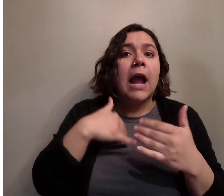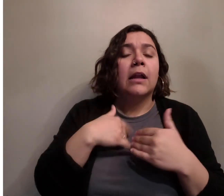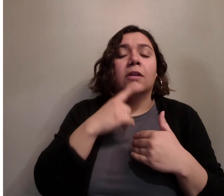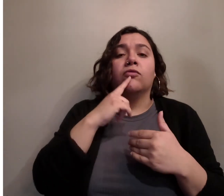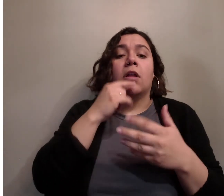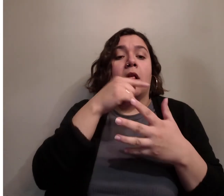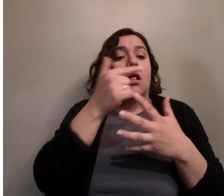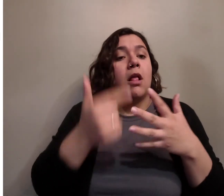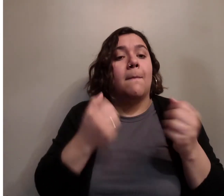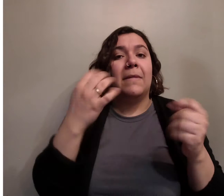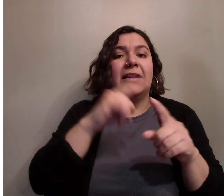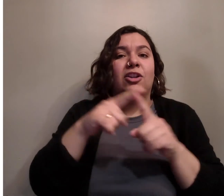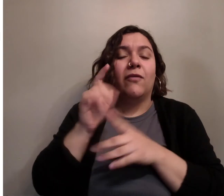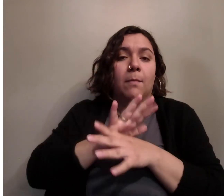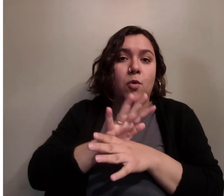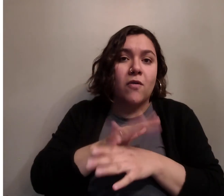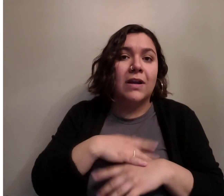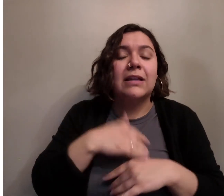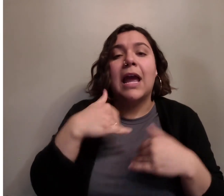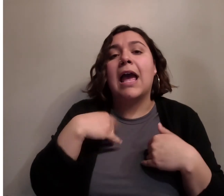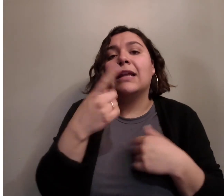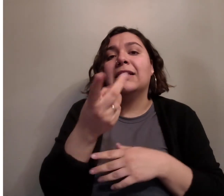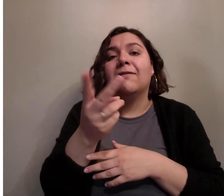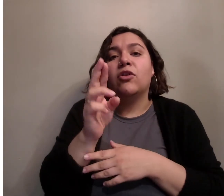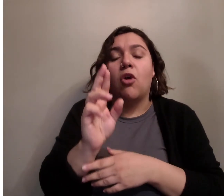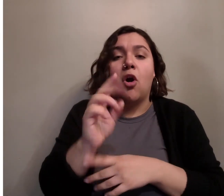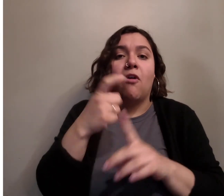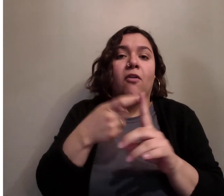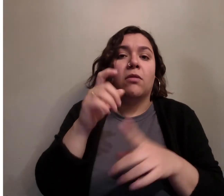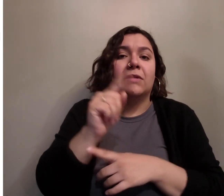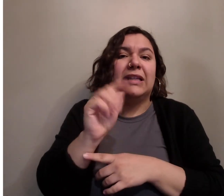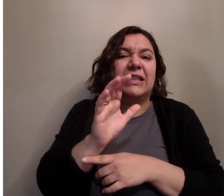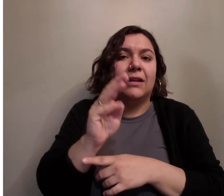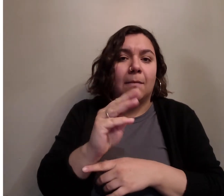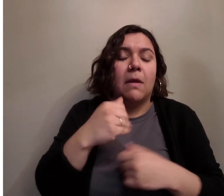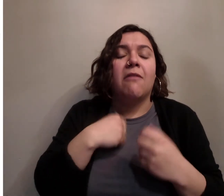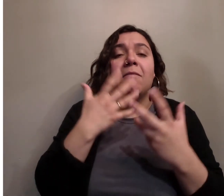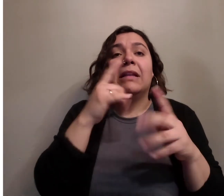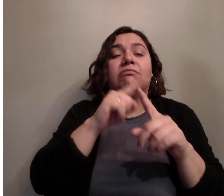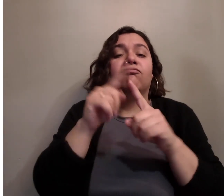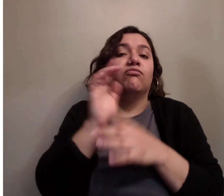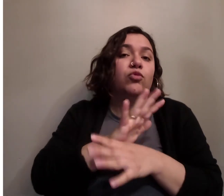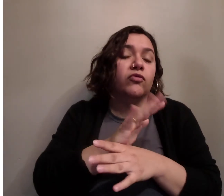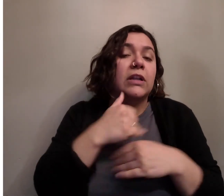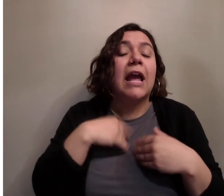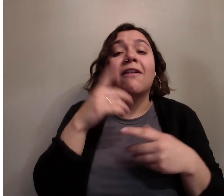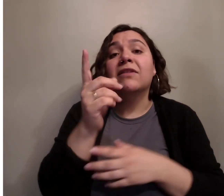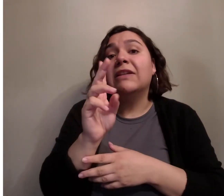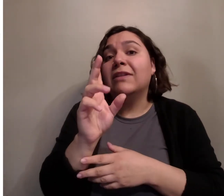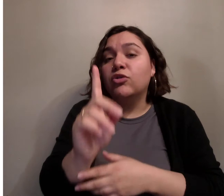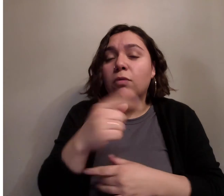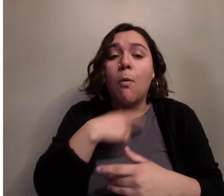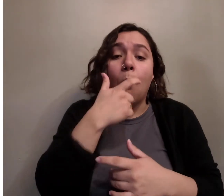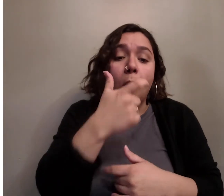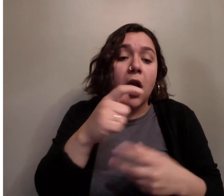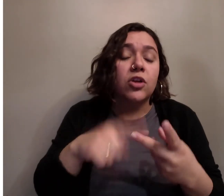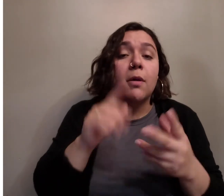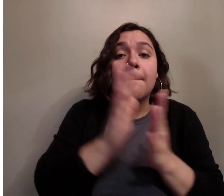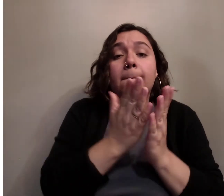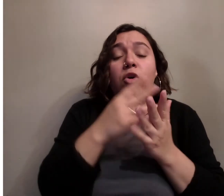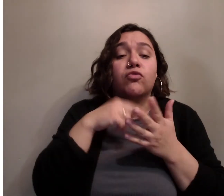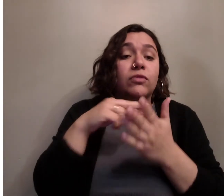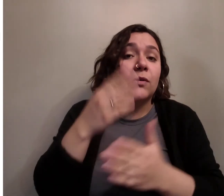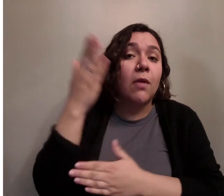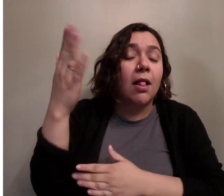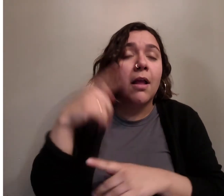then I have this queue of movies that I've DVR'd off of TCM. I've got all these DVDs